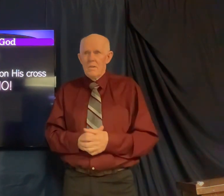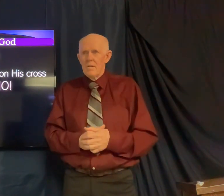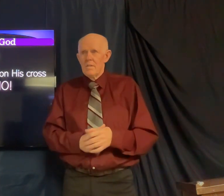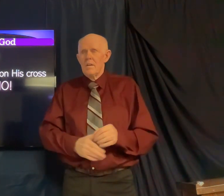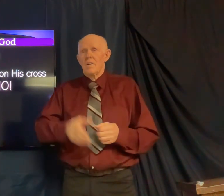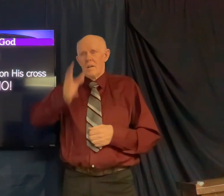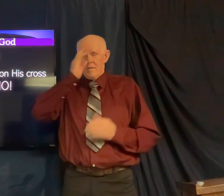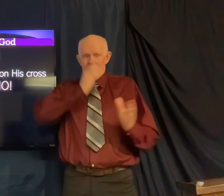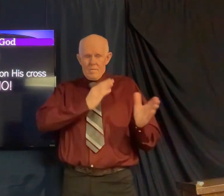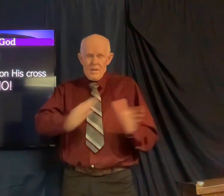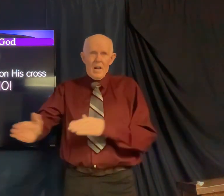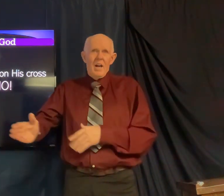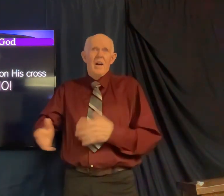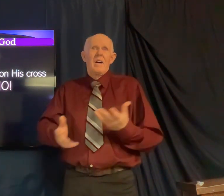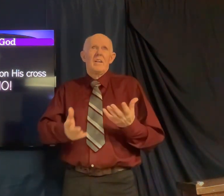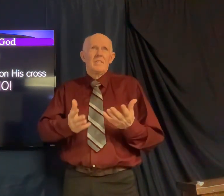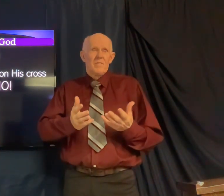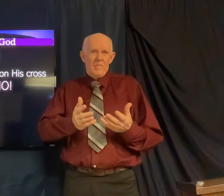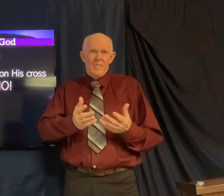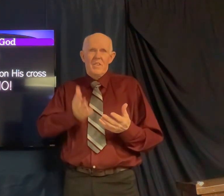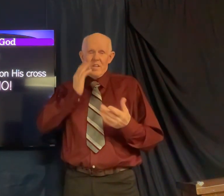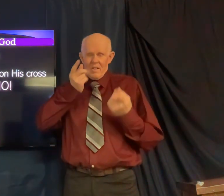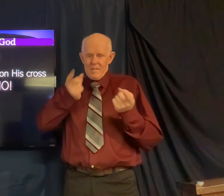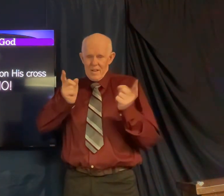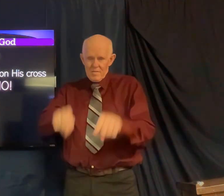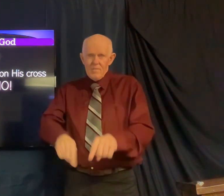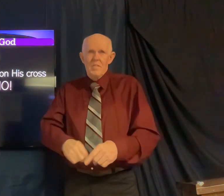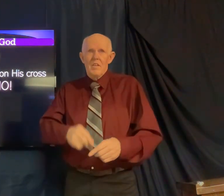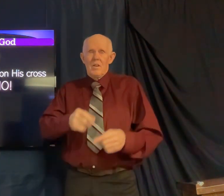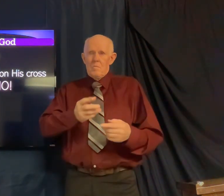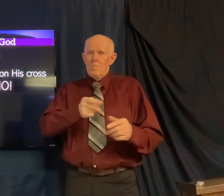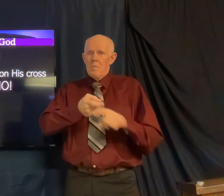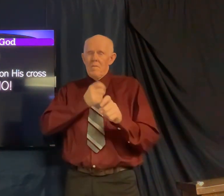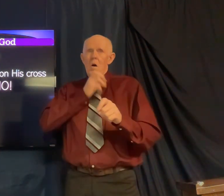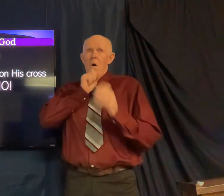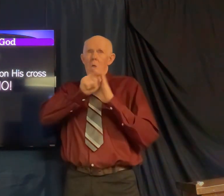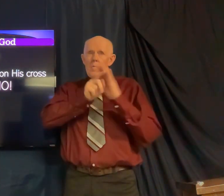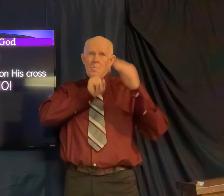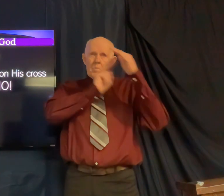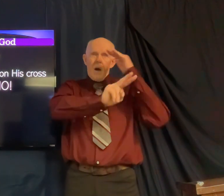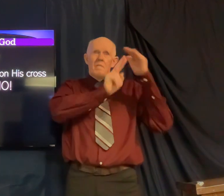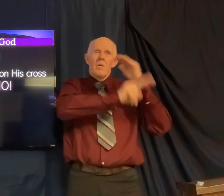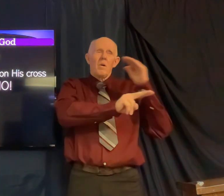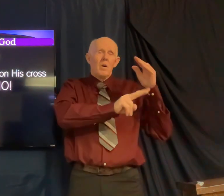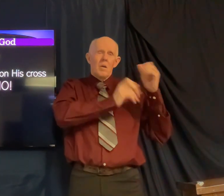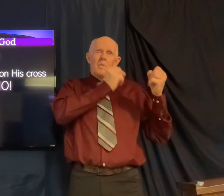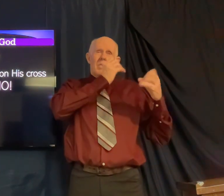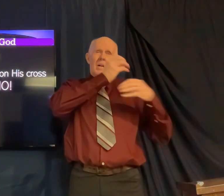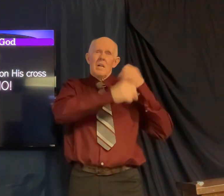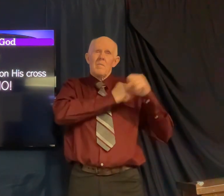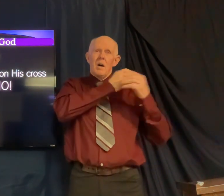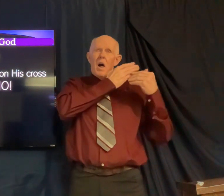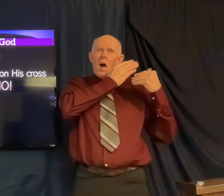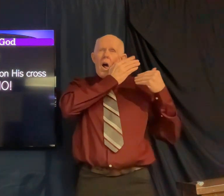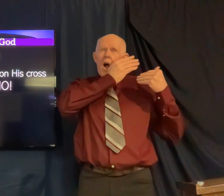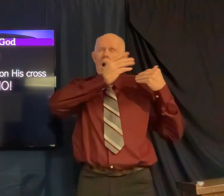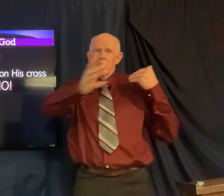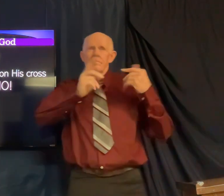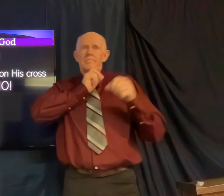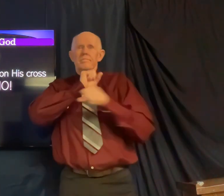No. This was planned. This would happen from the Old Testament prophecies to